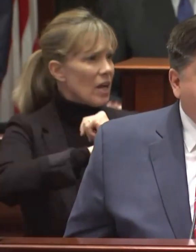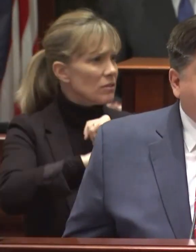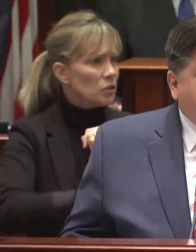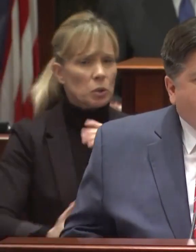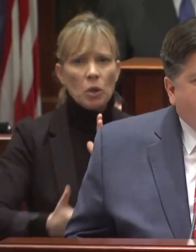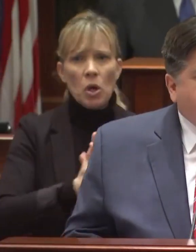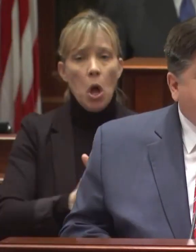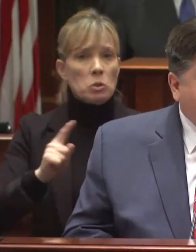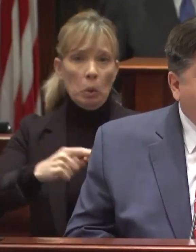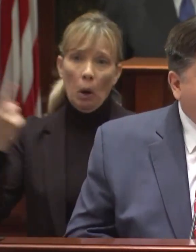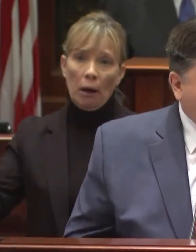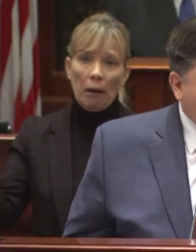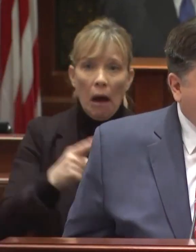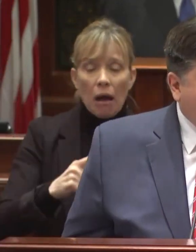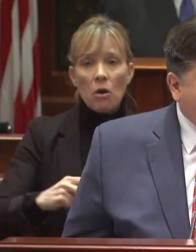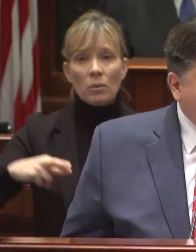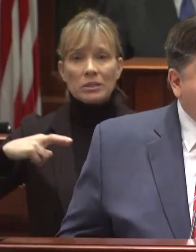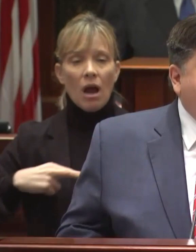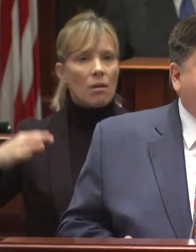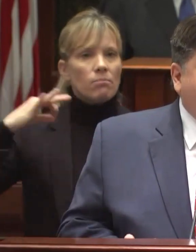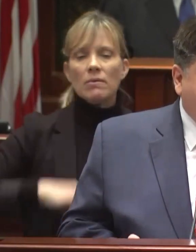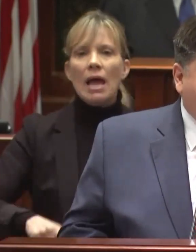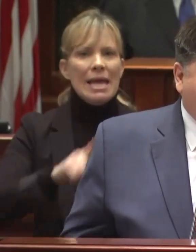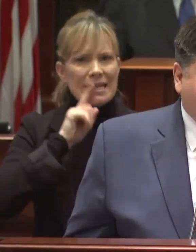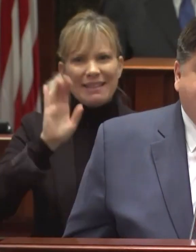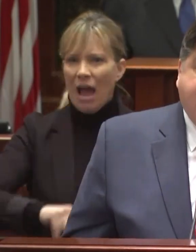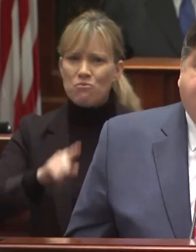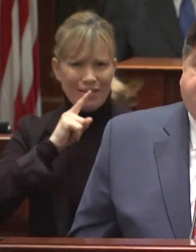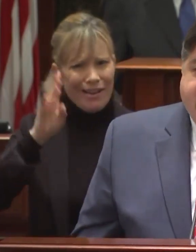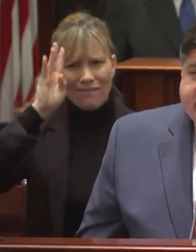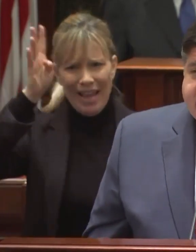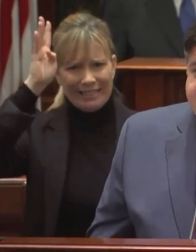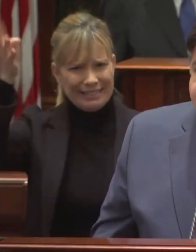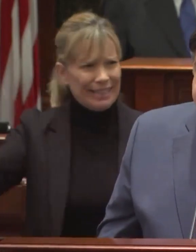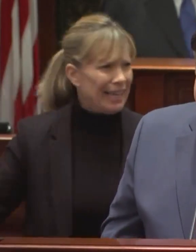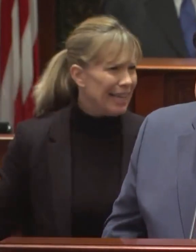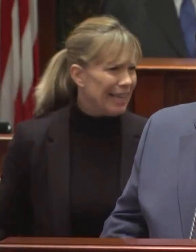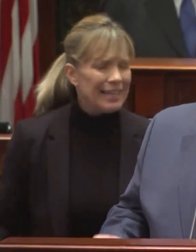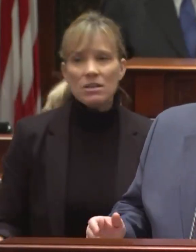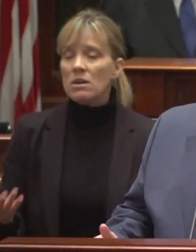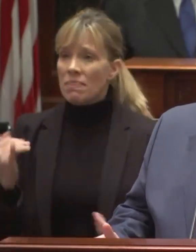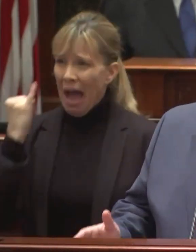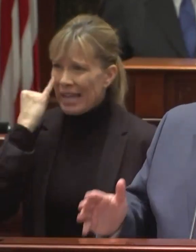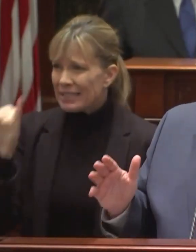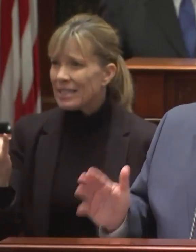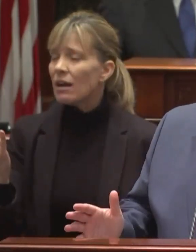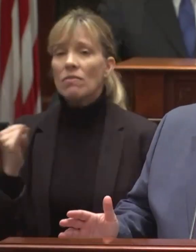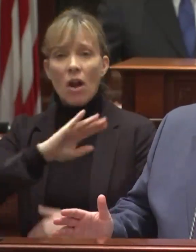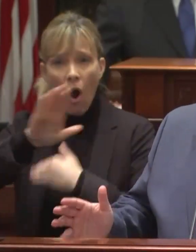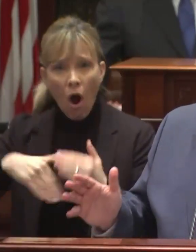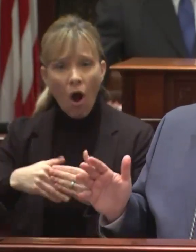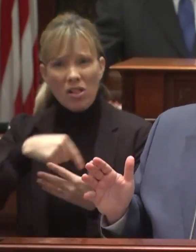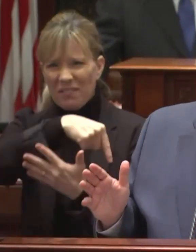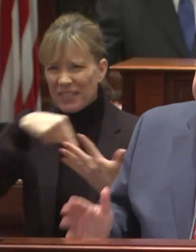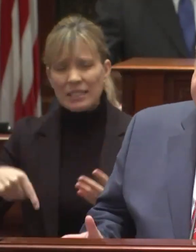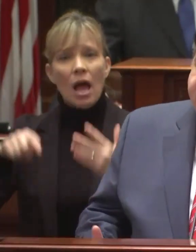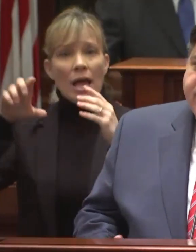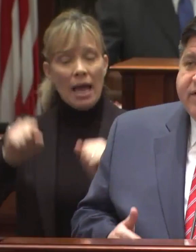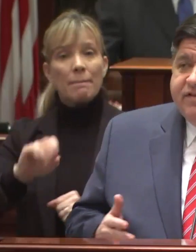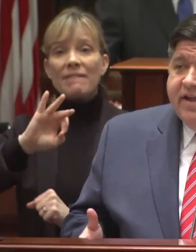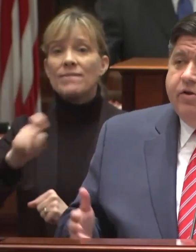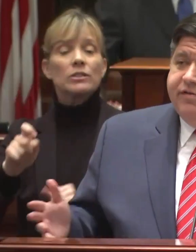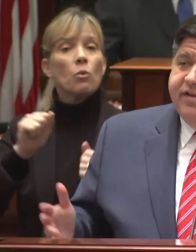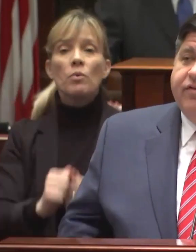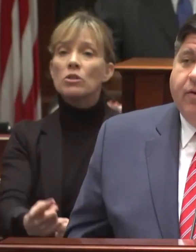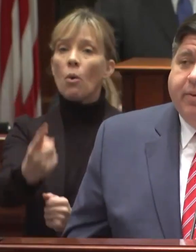constitutional amendment to cut retirees' benefits is just that, a fantasy. The idea that all of this can be fixed